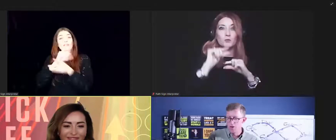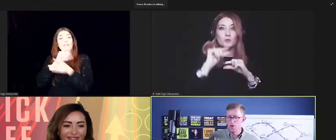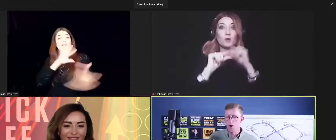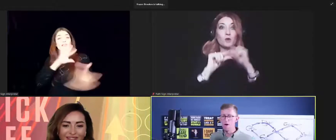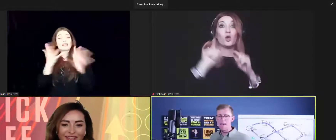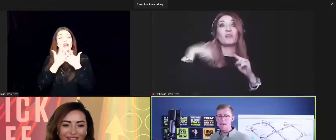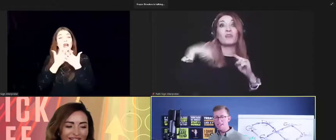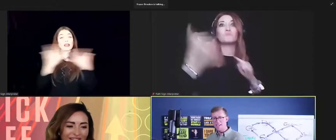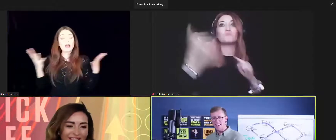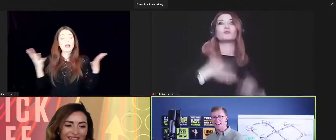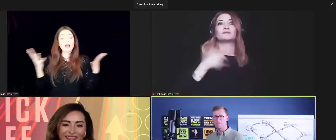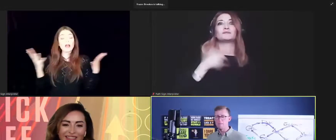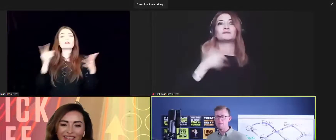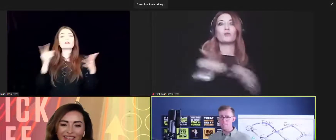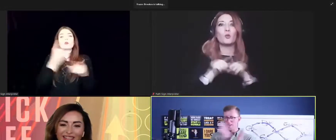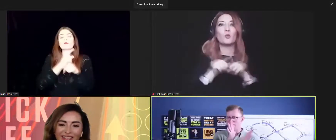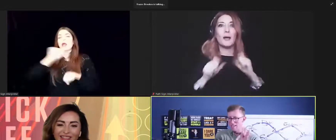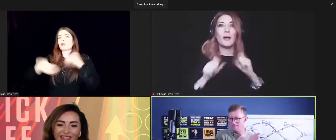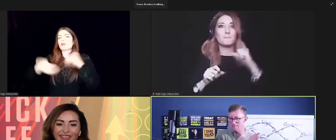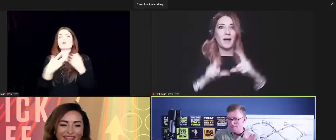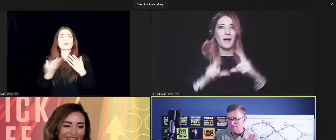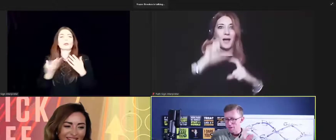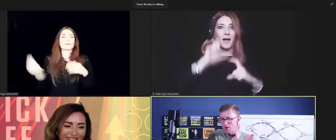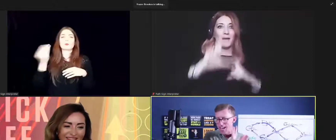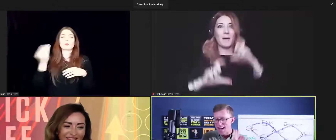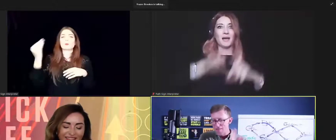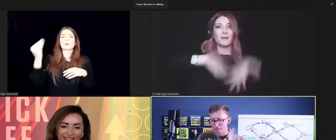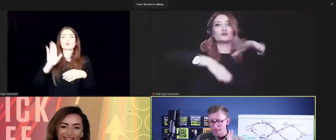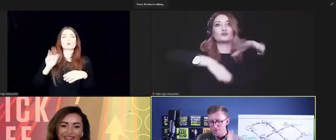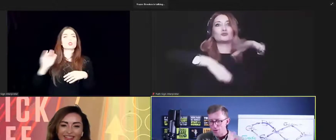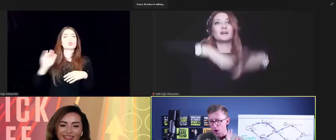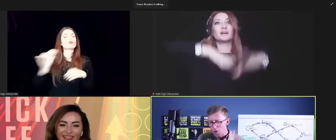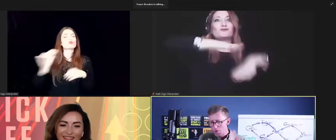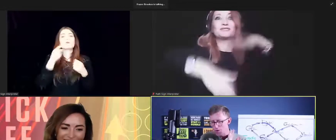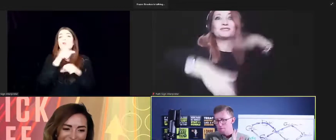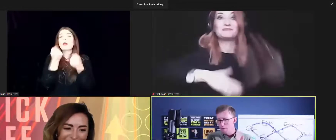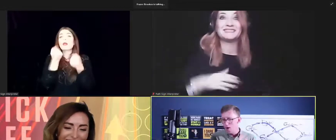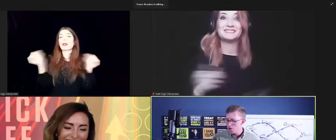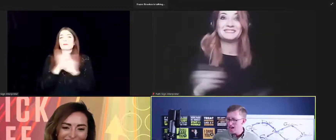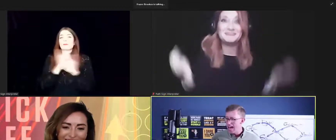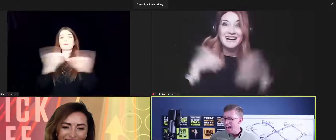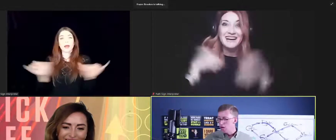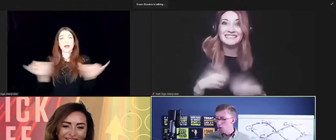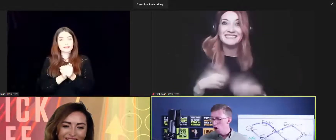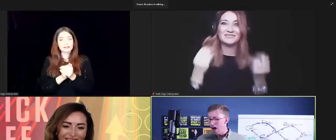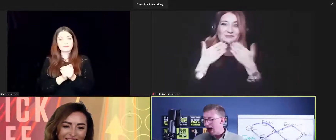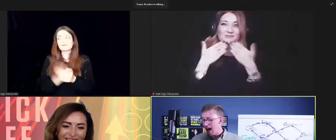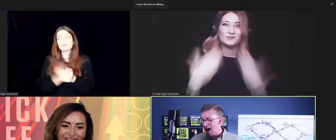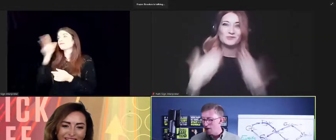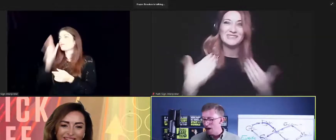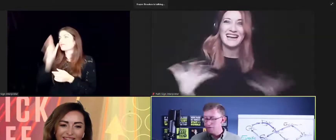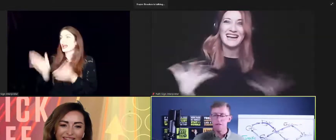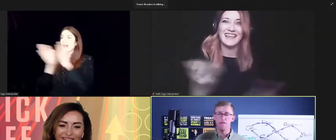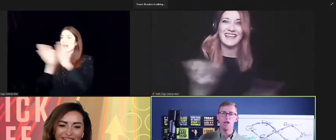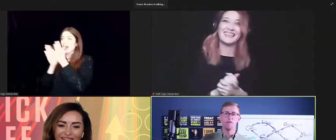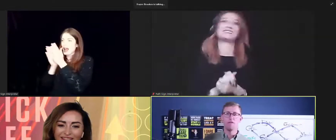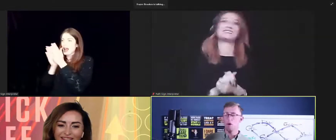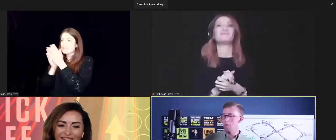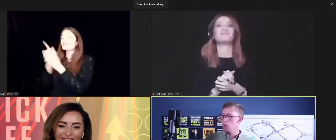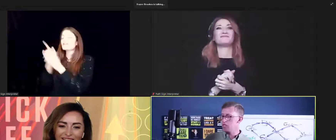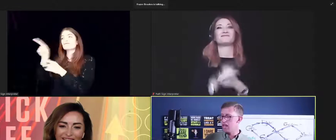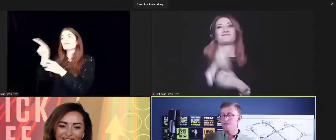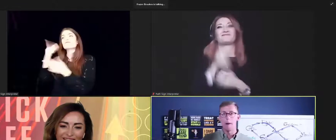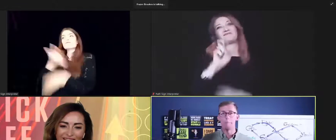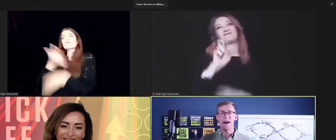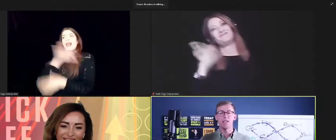You're amazing. Massive, massive round of applause. And thank you so, so much. You know what? I've got to first and